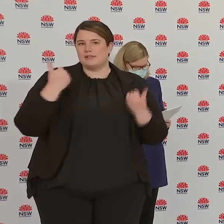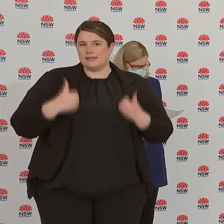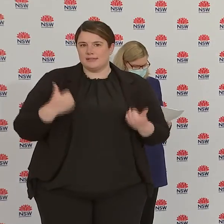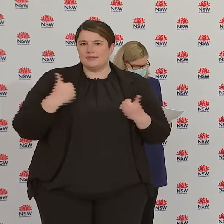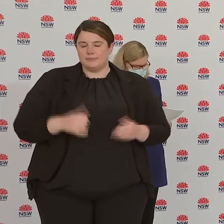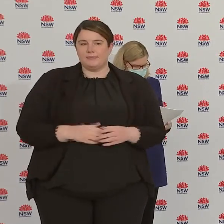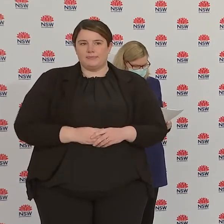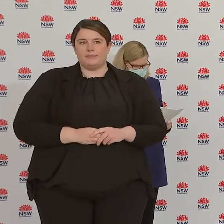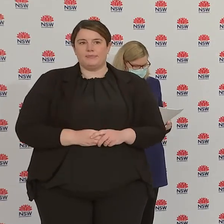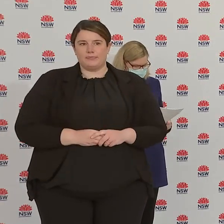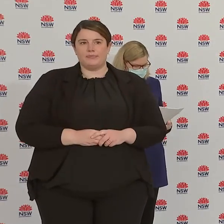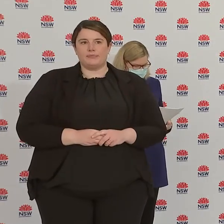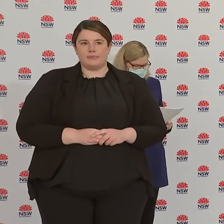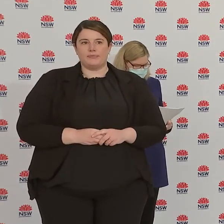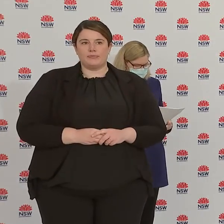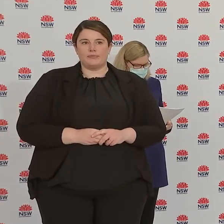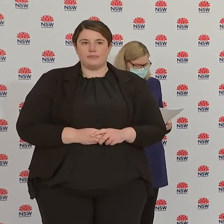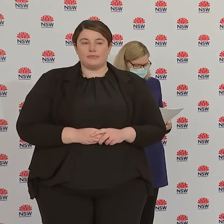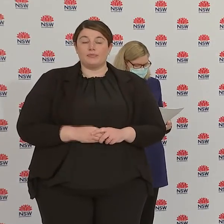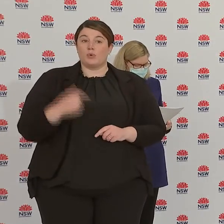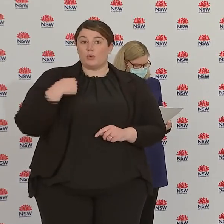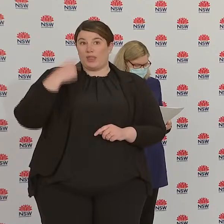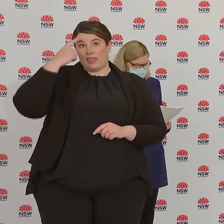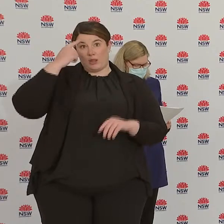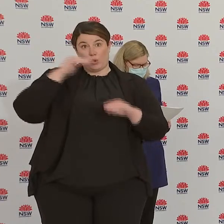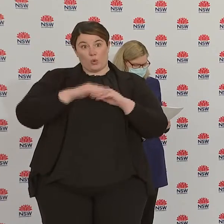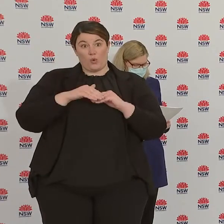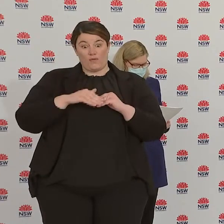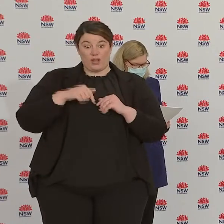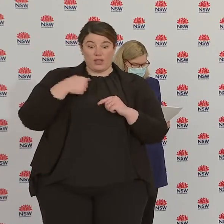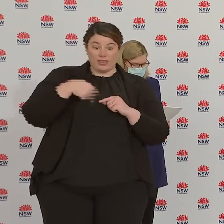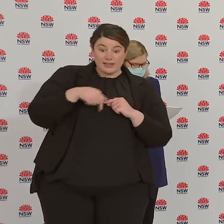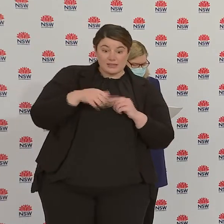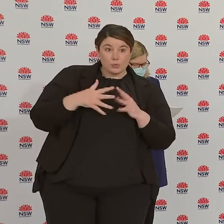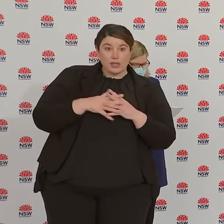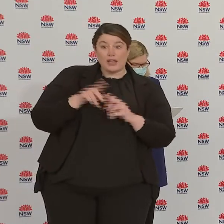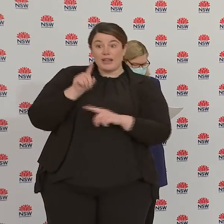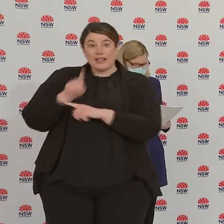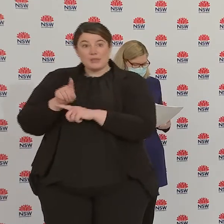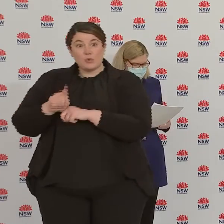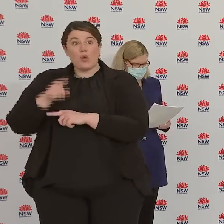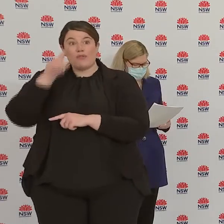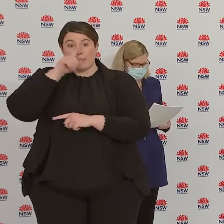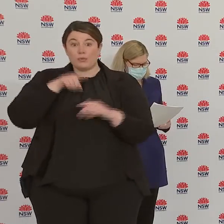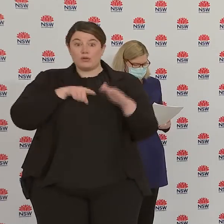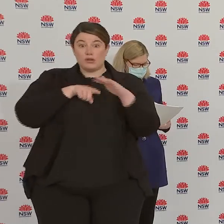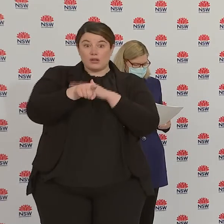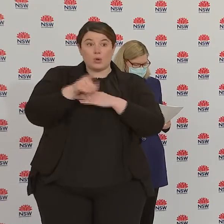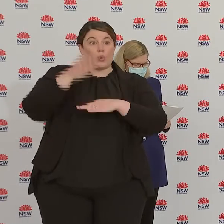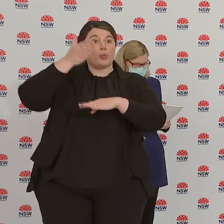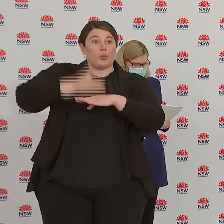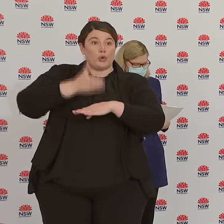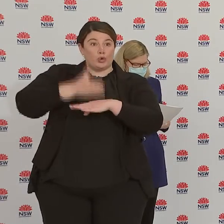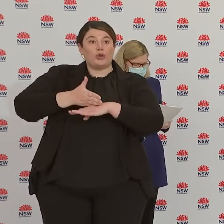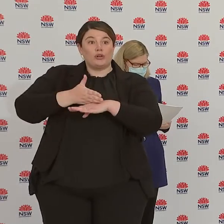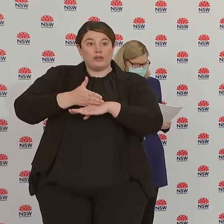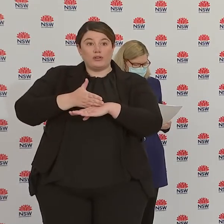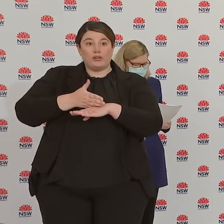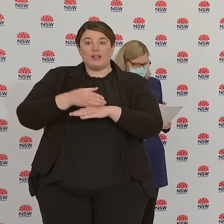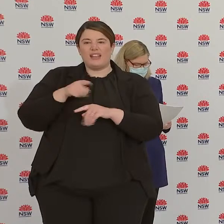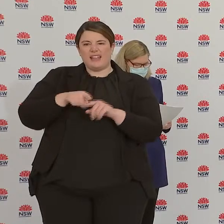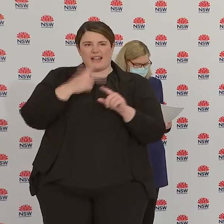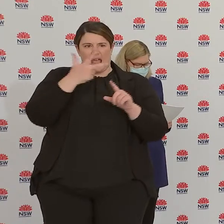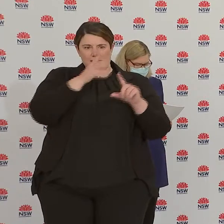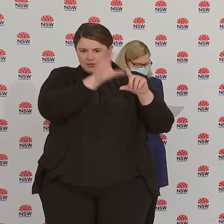our efforts will be focused this week and next week on businesses, on workers who are working in those local government areas and having to go